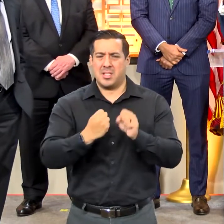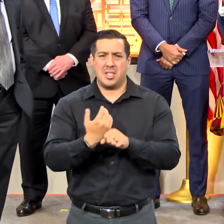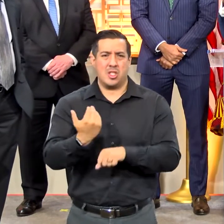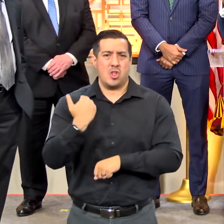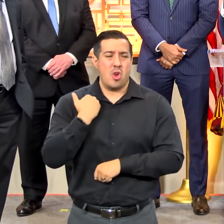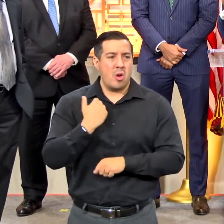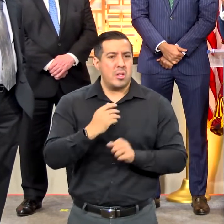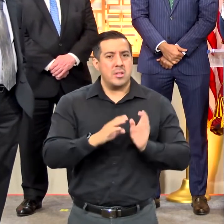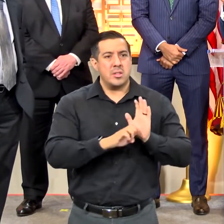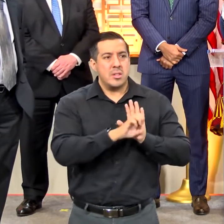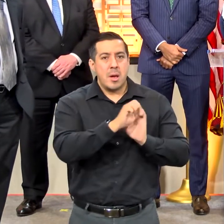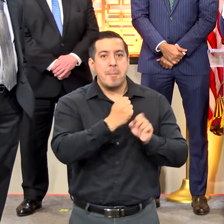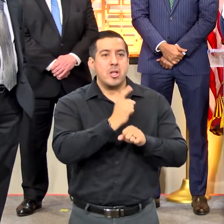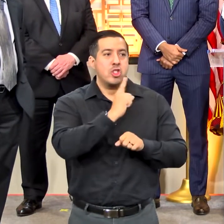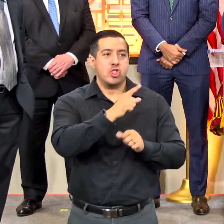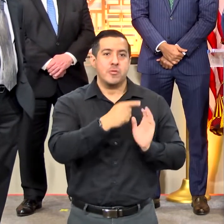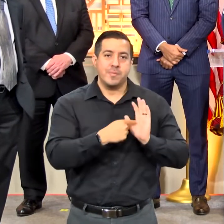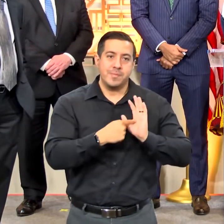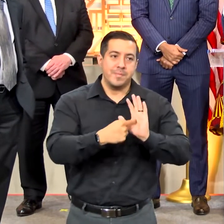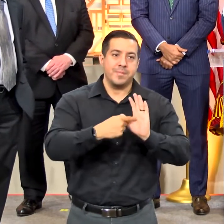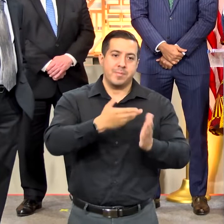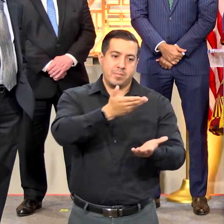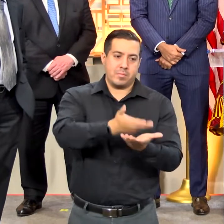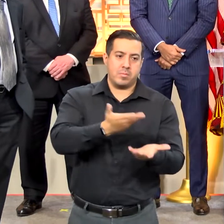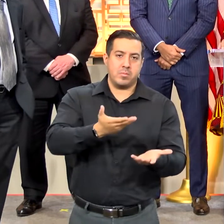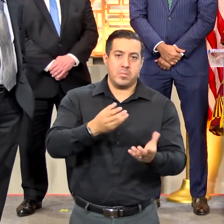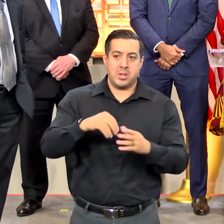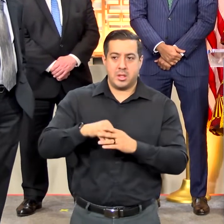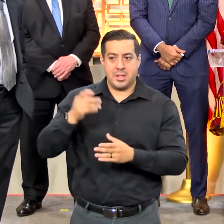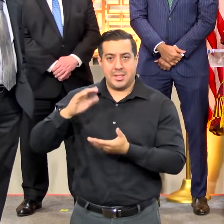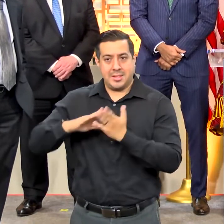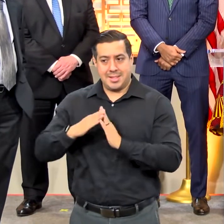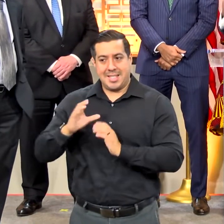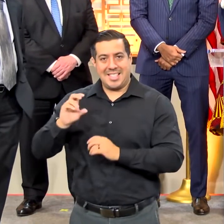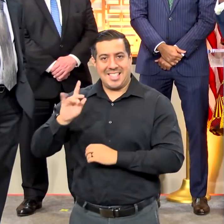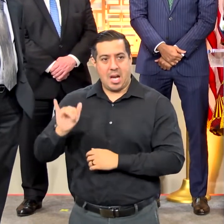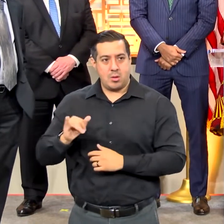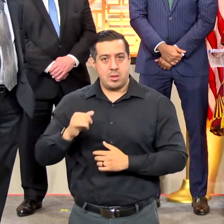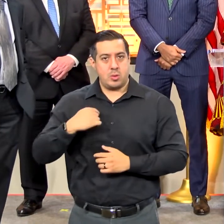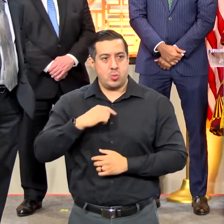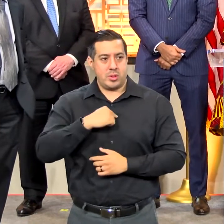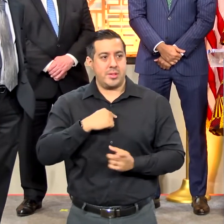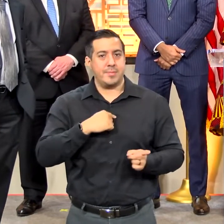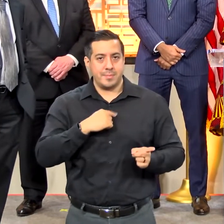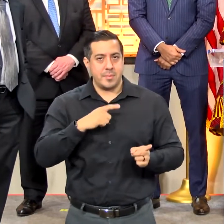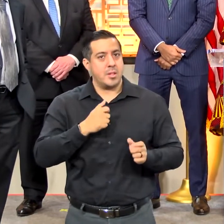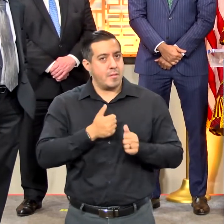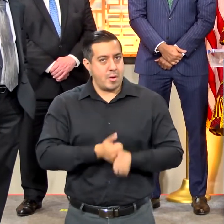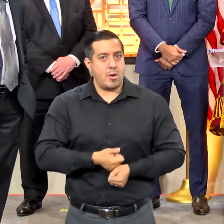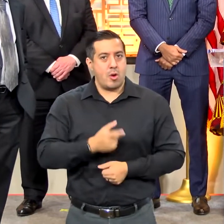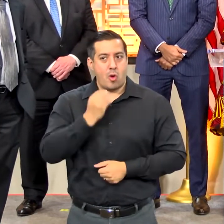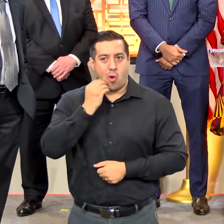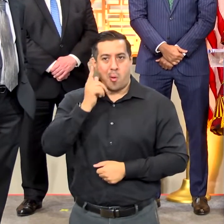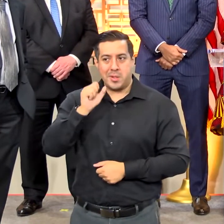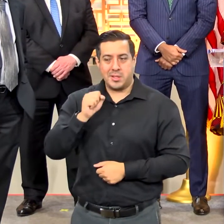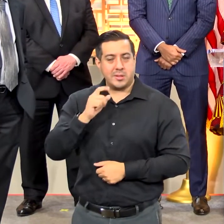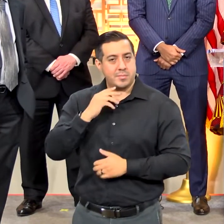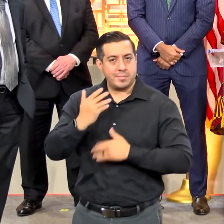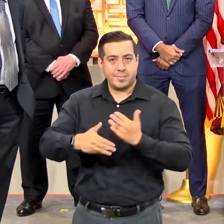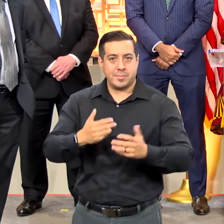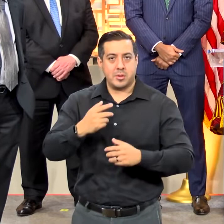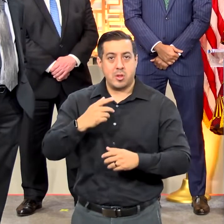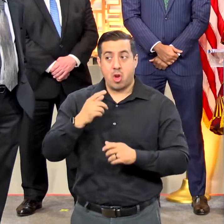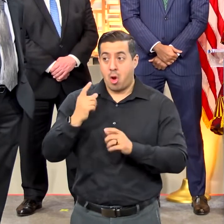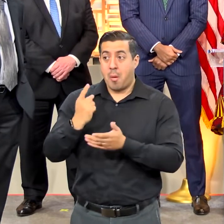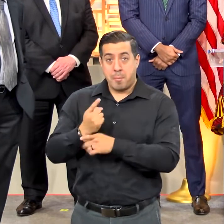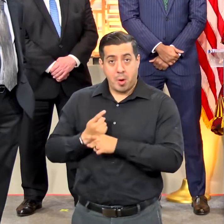to make the case in this city, in this county, we ought to do something about the homeless. It's appropriate you do a press